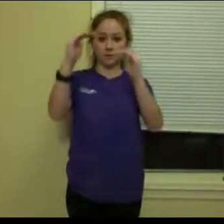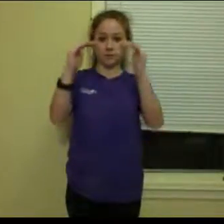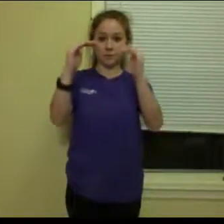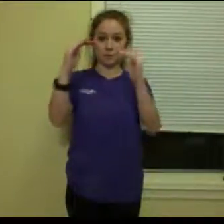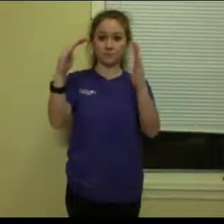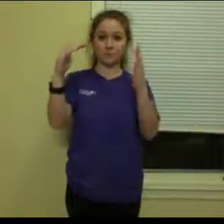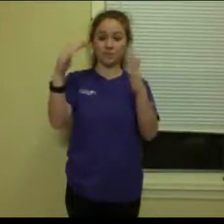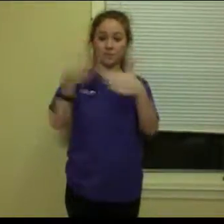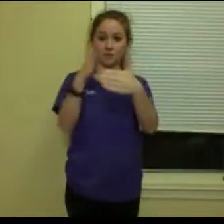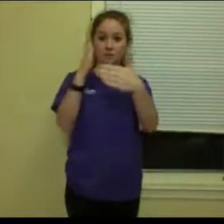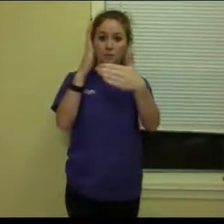which means